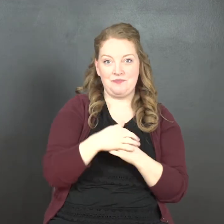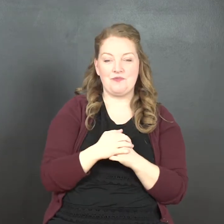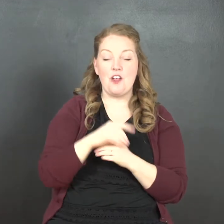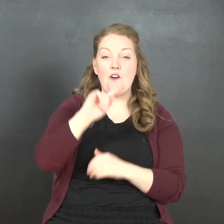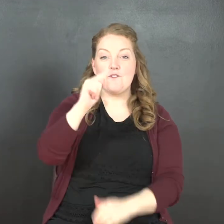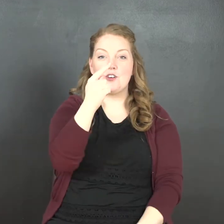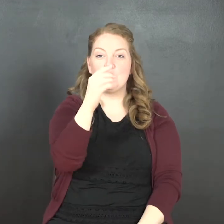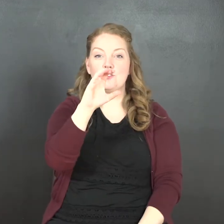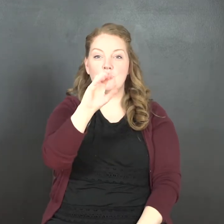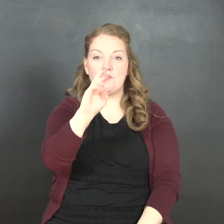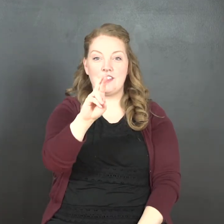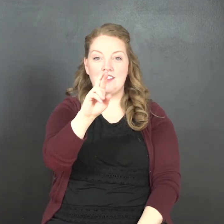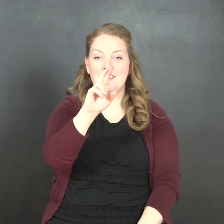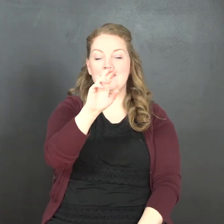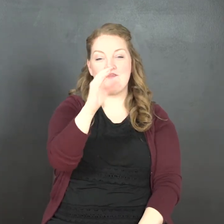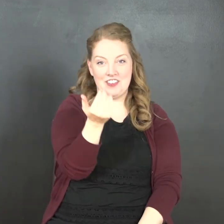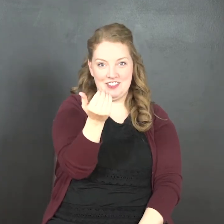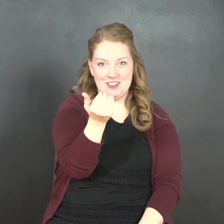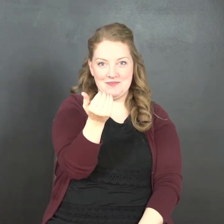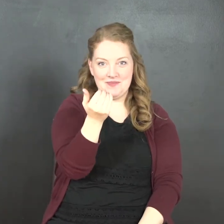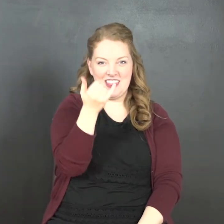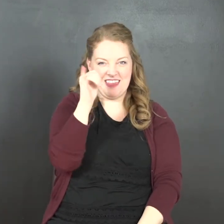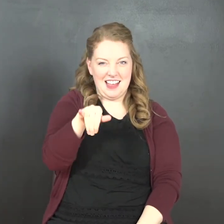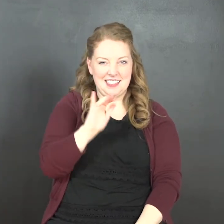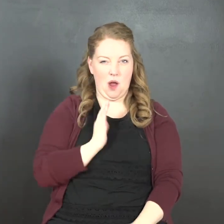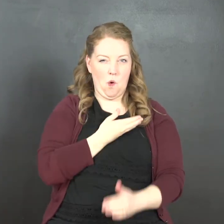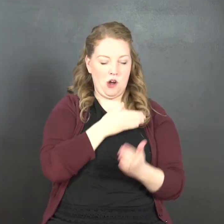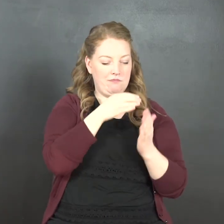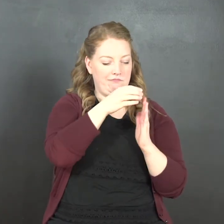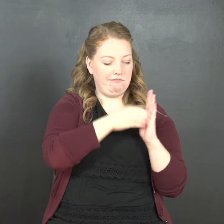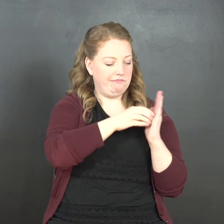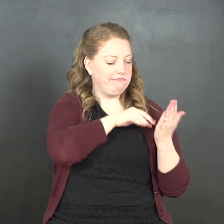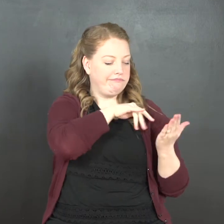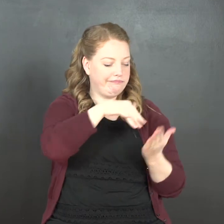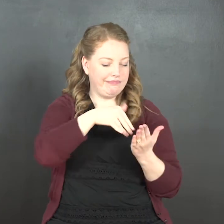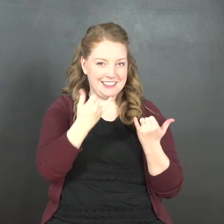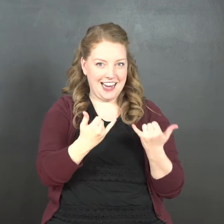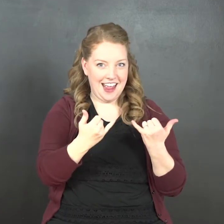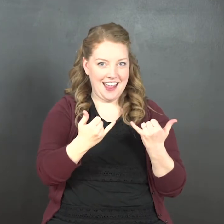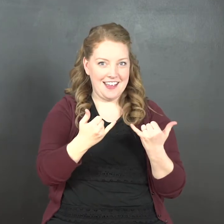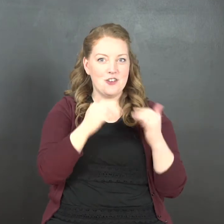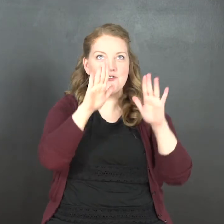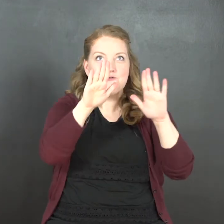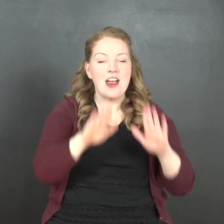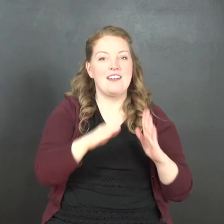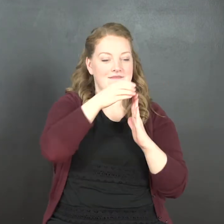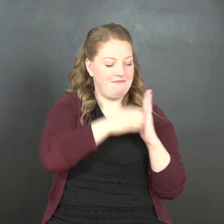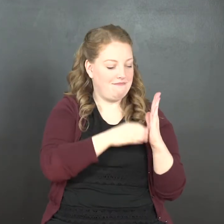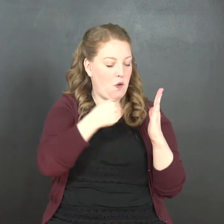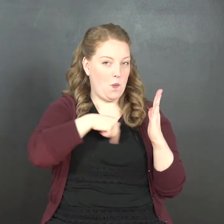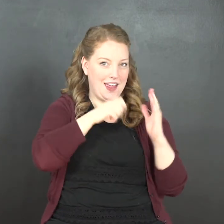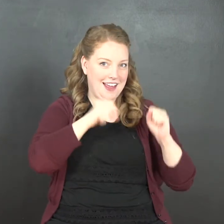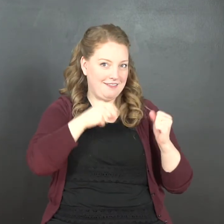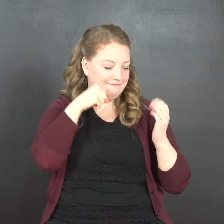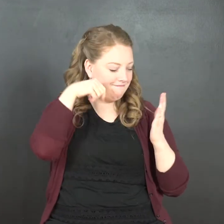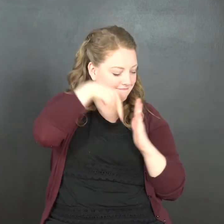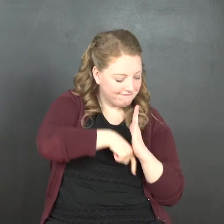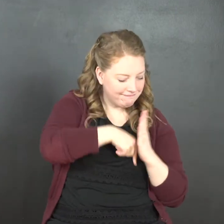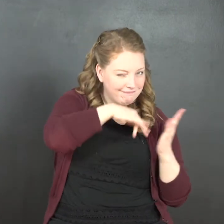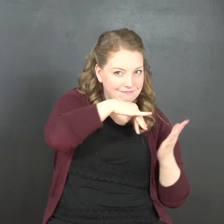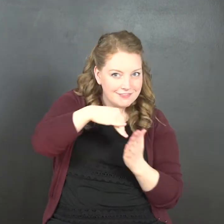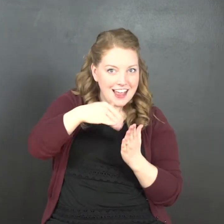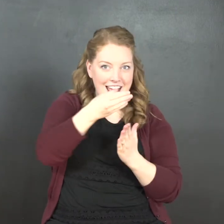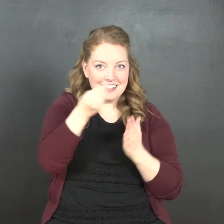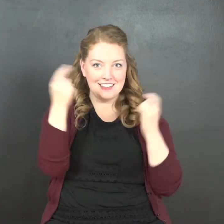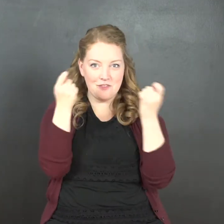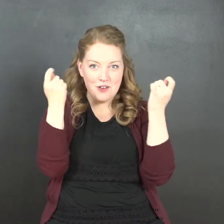15. 1 Corinthians 15 is going to be our text today, and a great passage for us to be able to look into and celebrate on